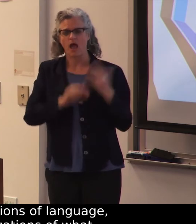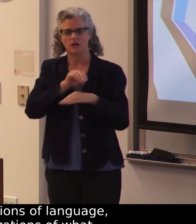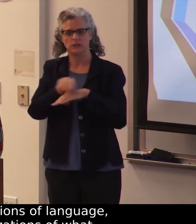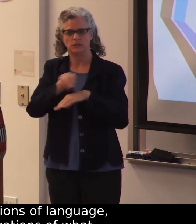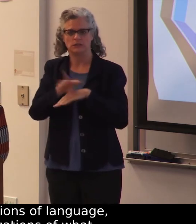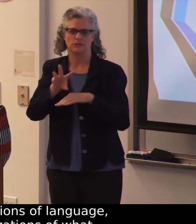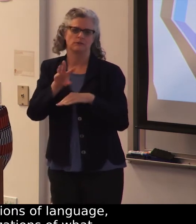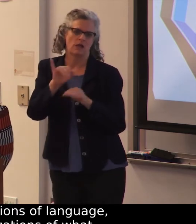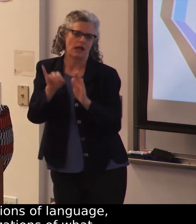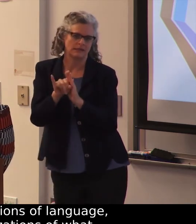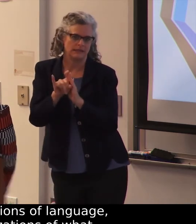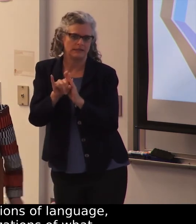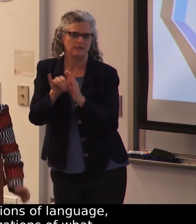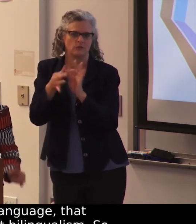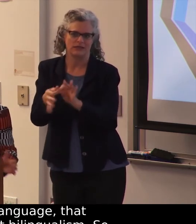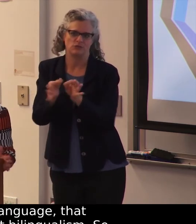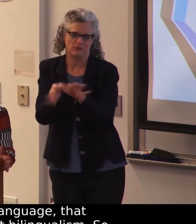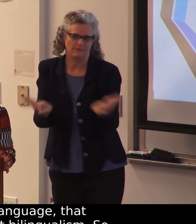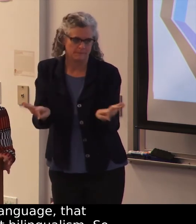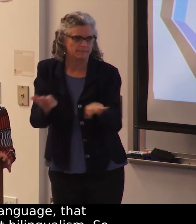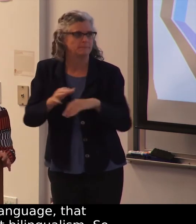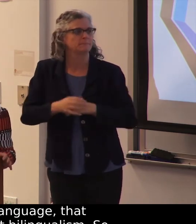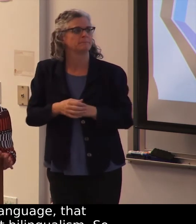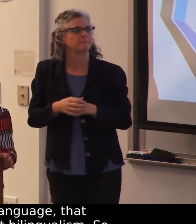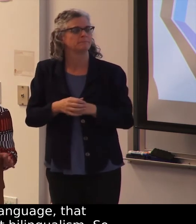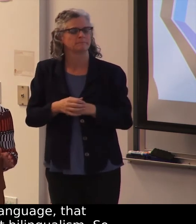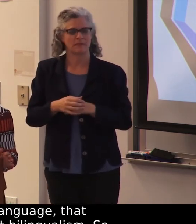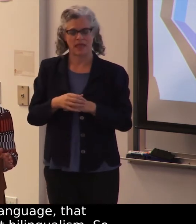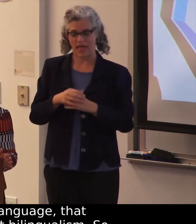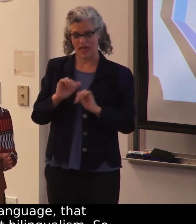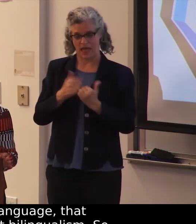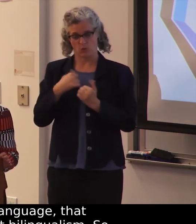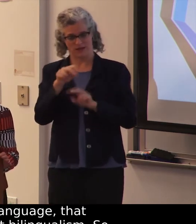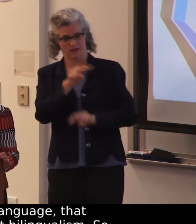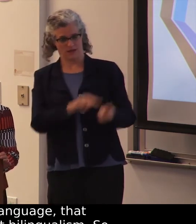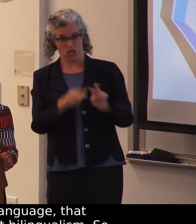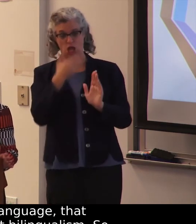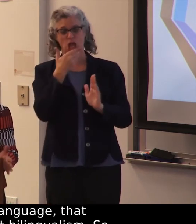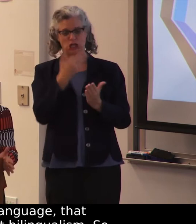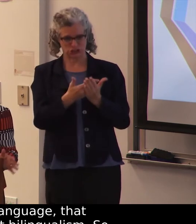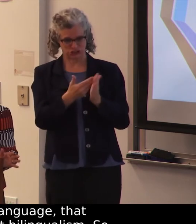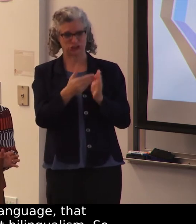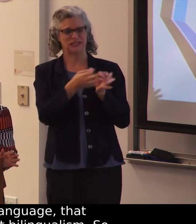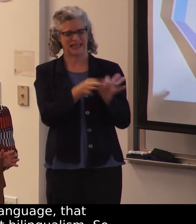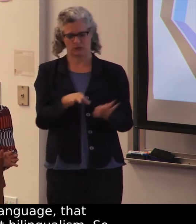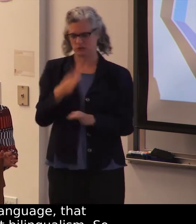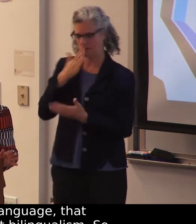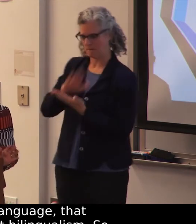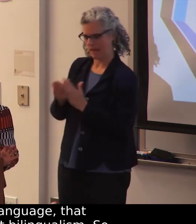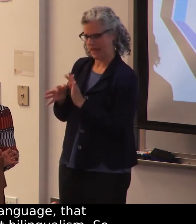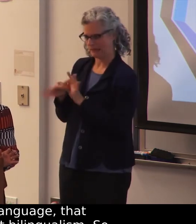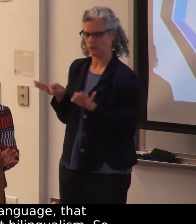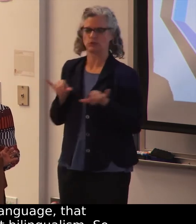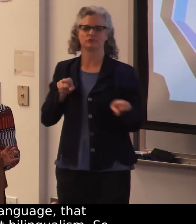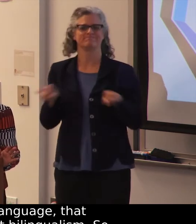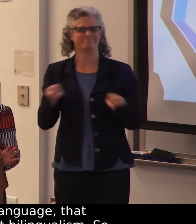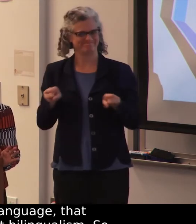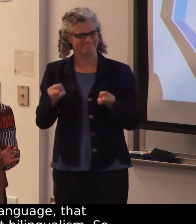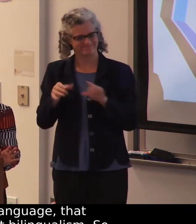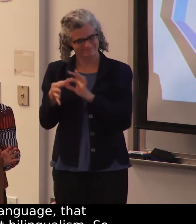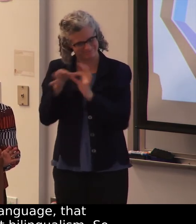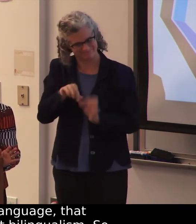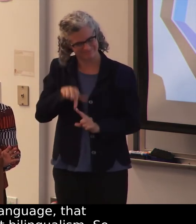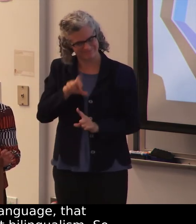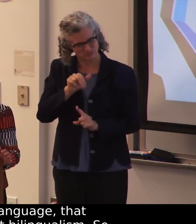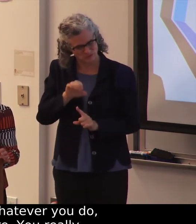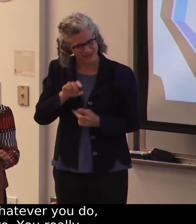language, conceptualizations of what's a good variety of language, about acquisition, about bilingualism. So